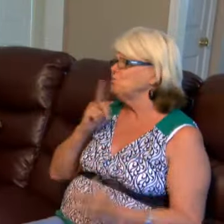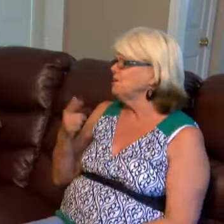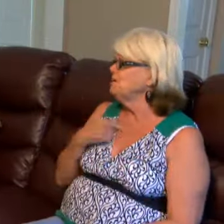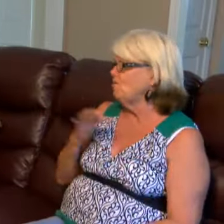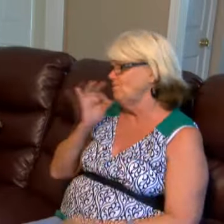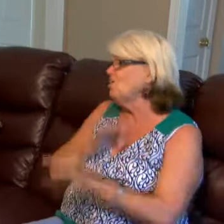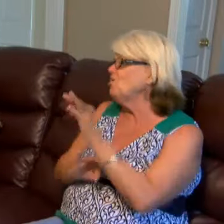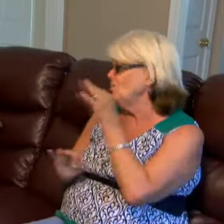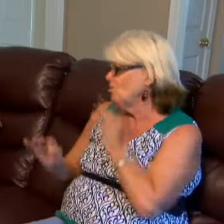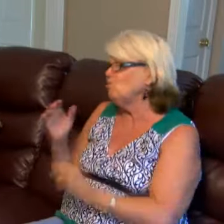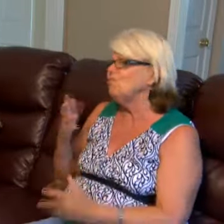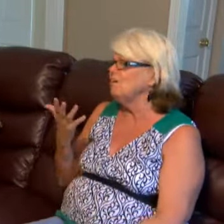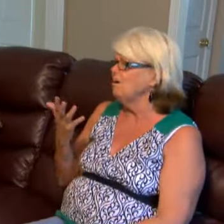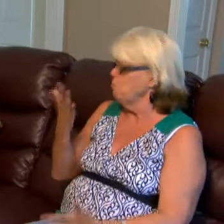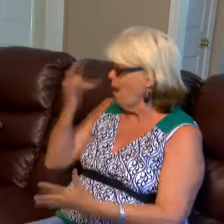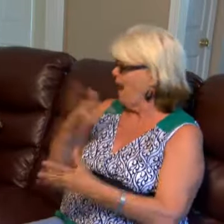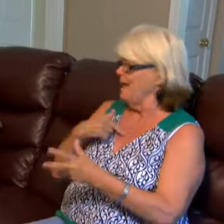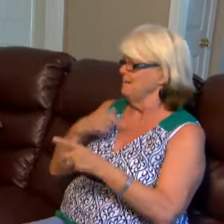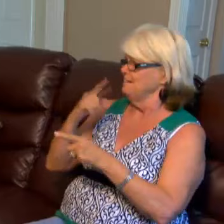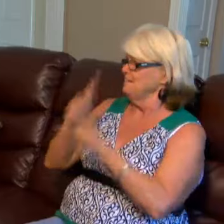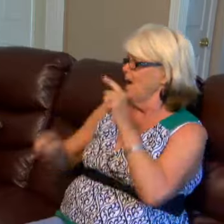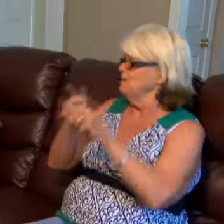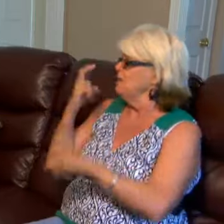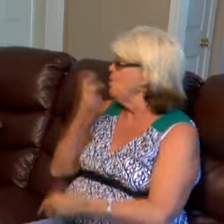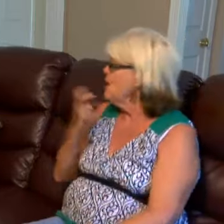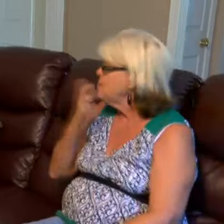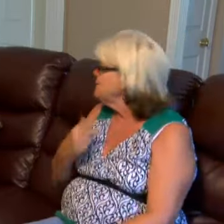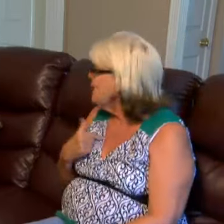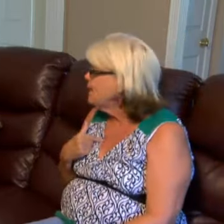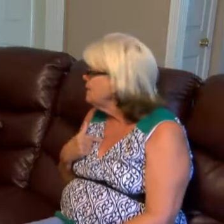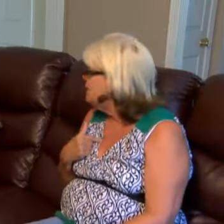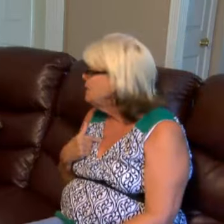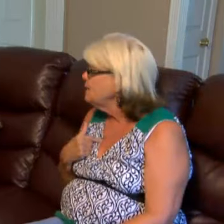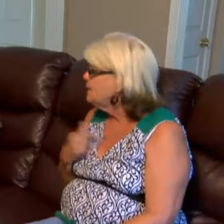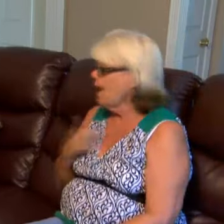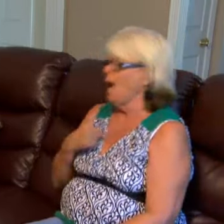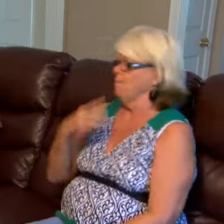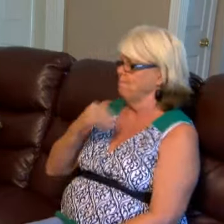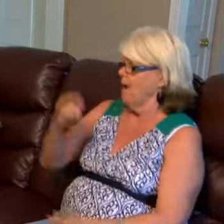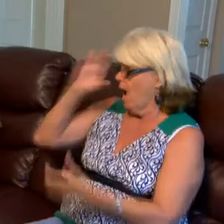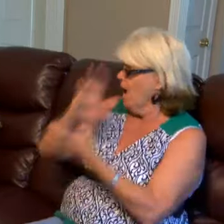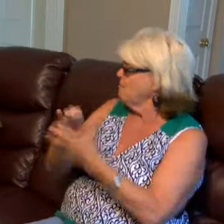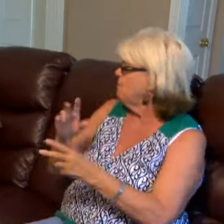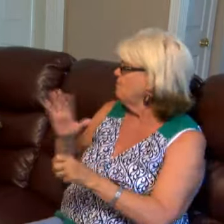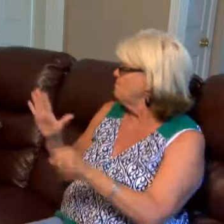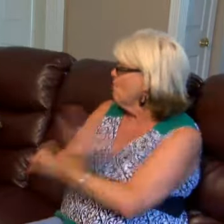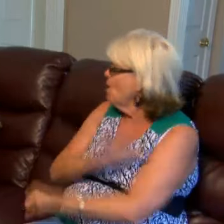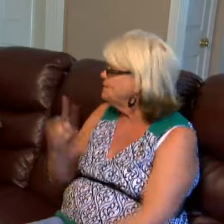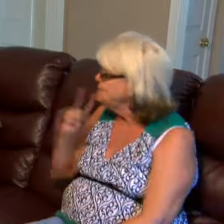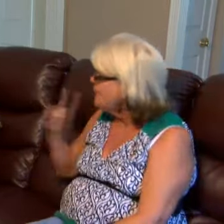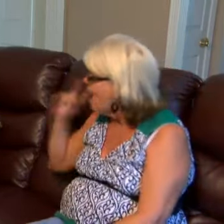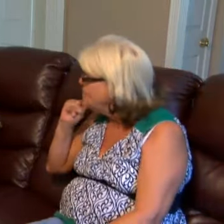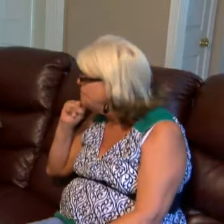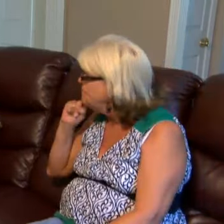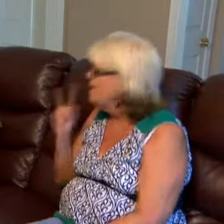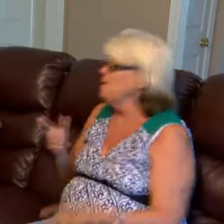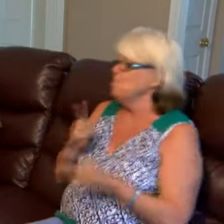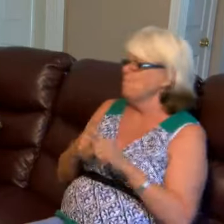Oh, I can't explain it to you. The frustration was, I don't read lips, as many people think. My husband